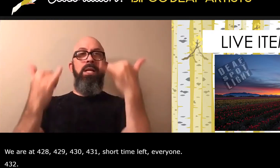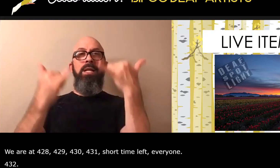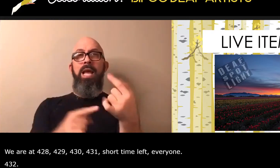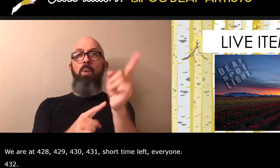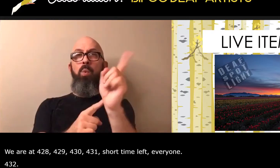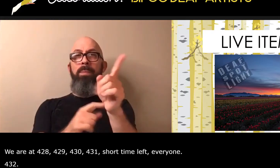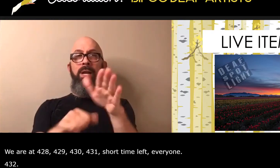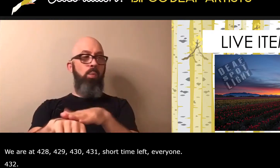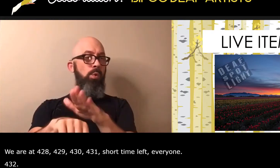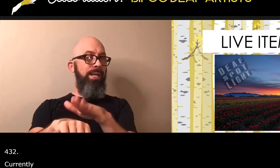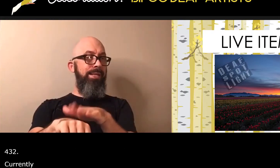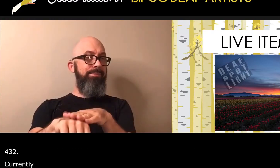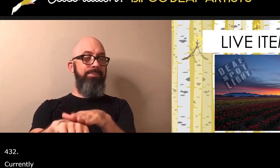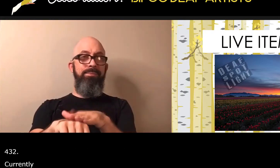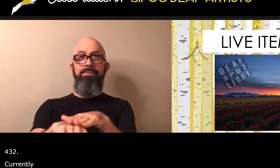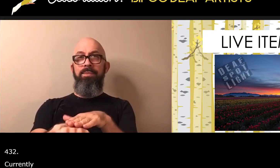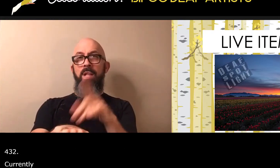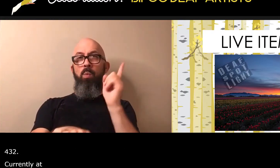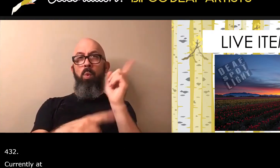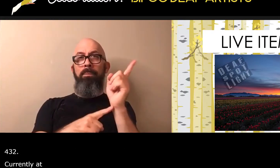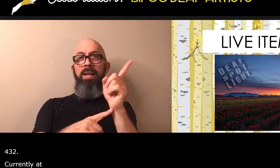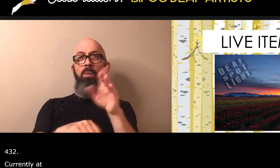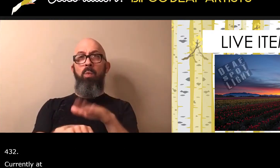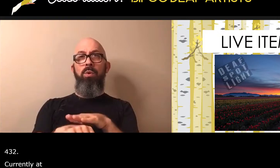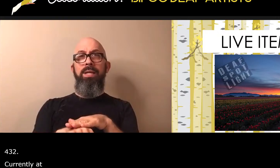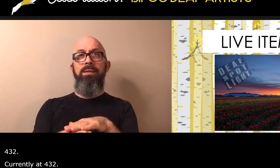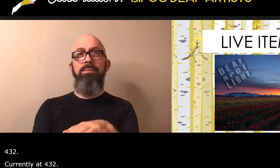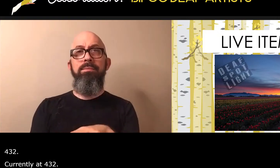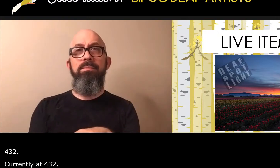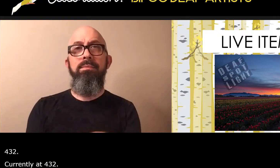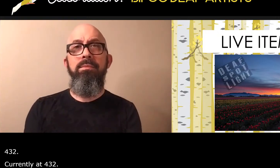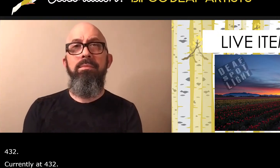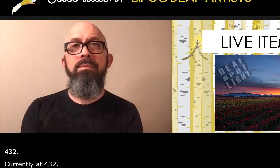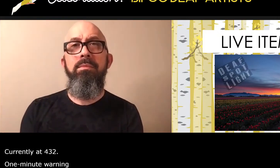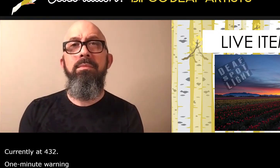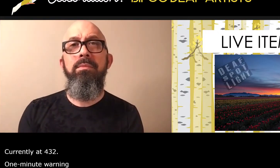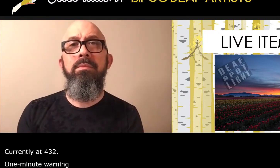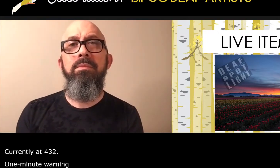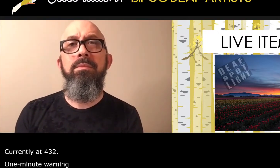Currently at 432. 1 minute warning.